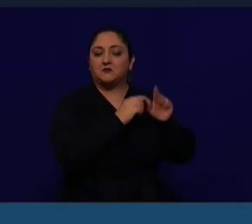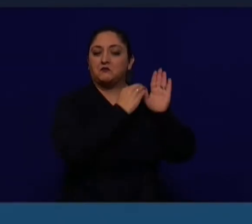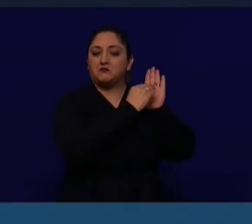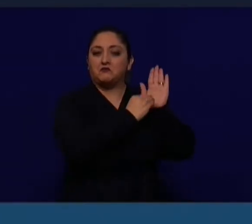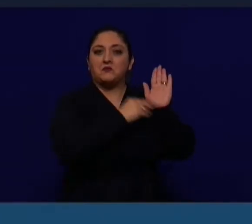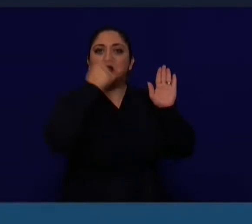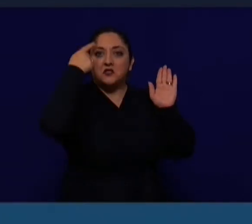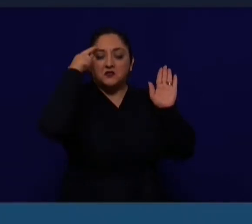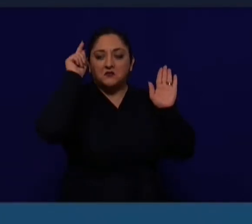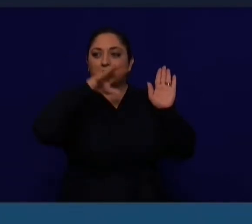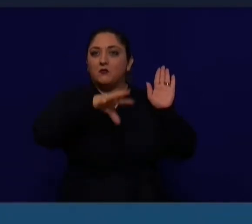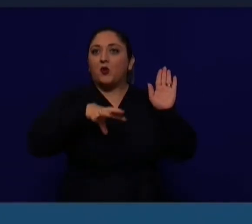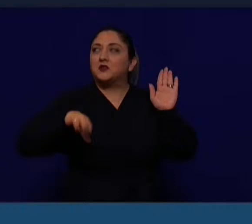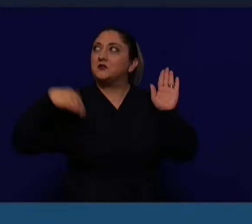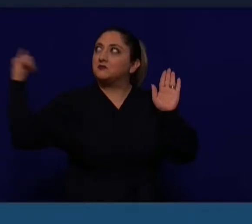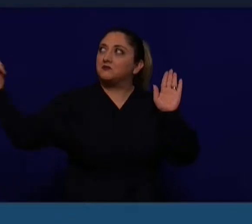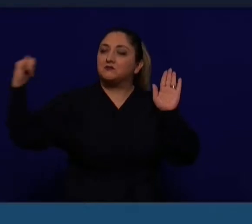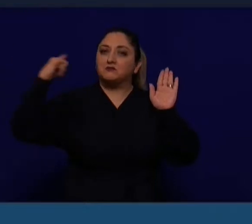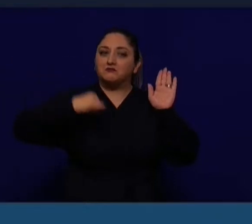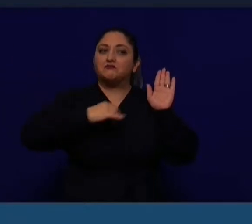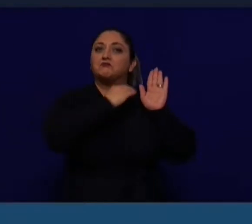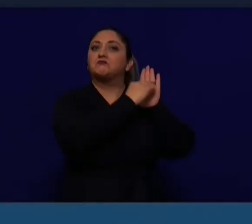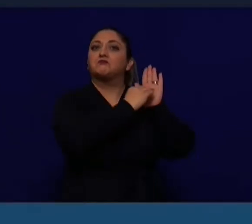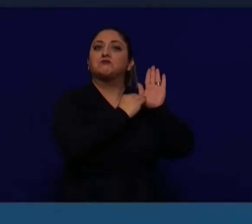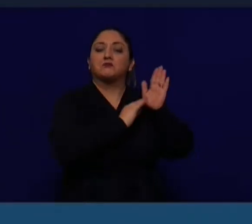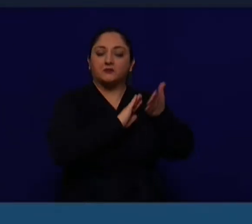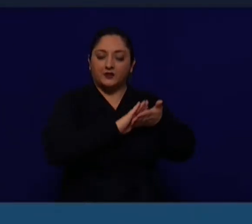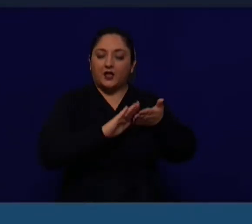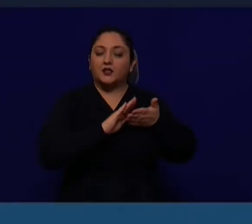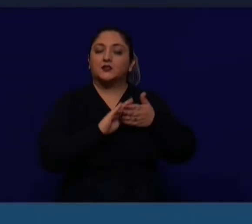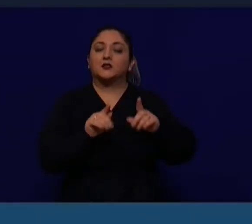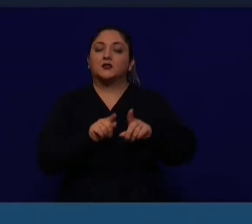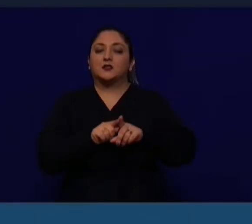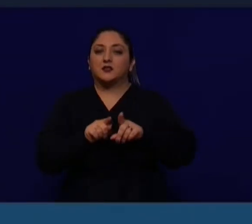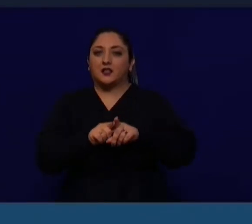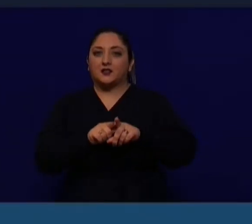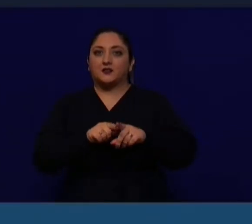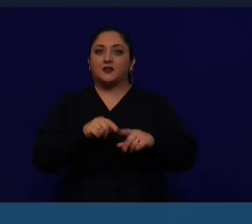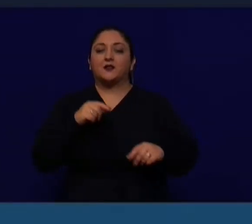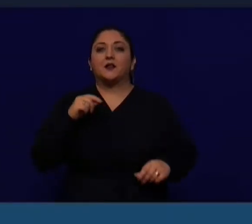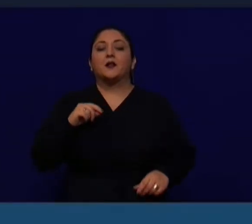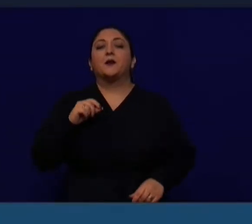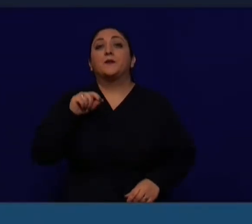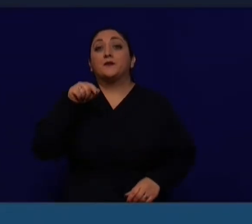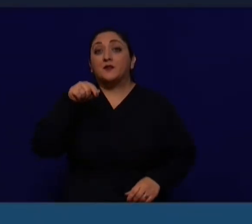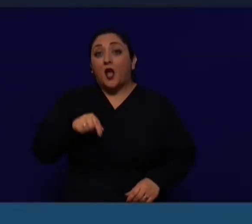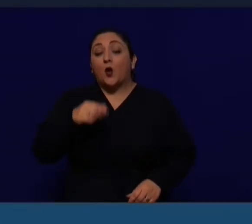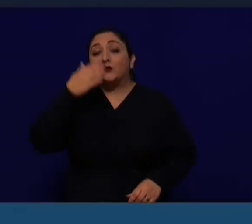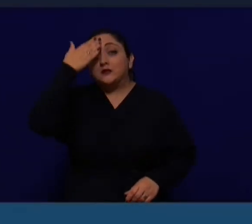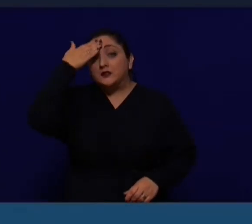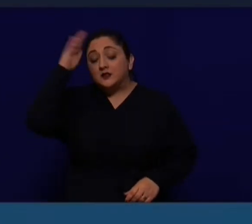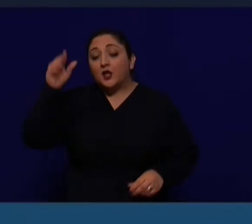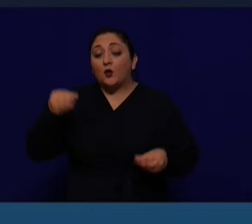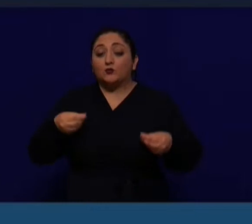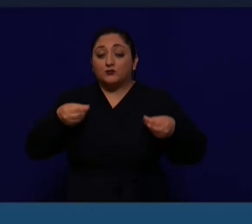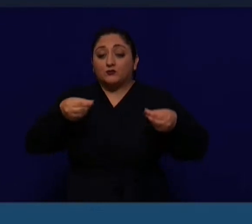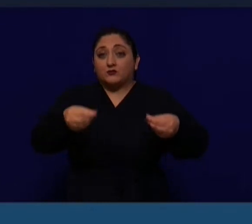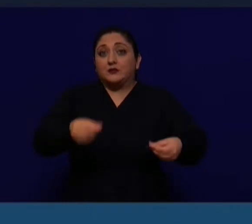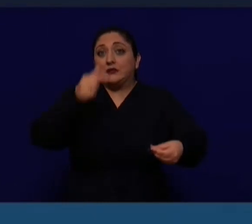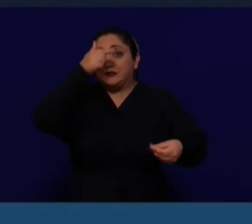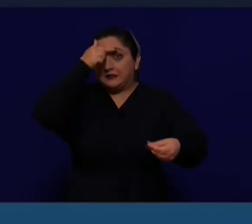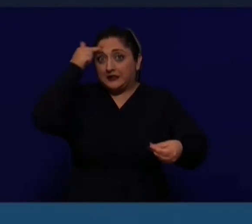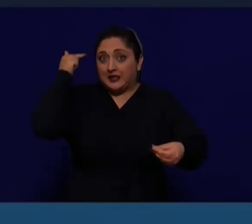ġej minn dawn il-pajjiżi li kollha qegħdin jidhru fuq din l-slides, hemmhekk iridu jġibu l-PCR test